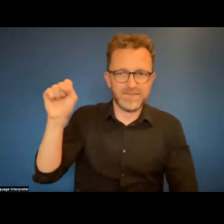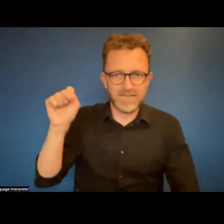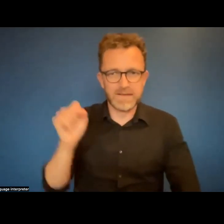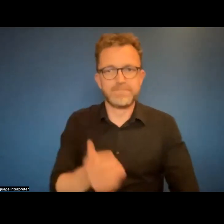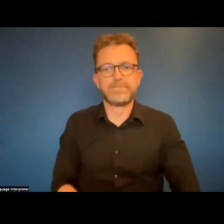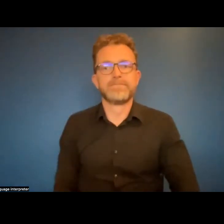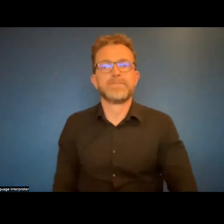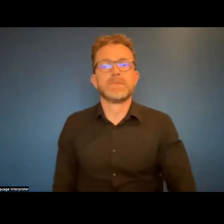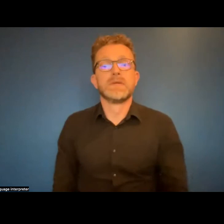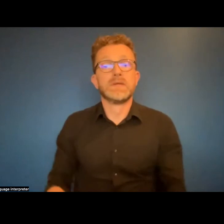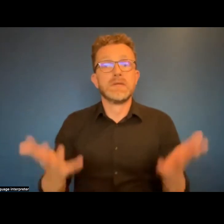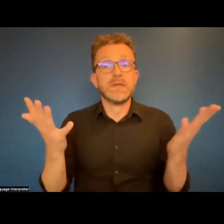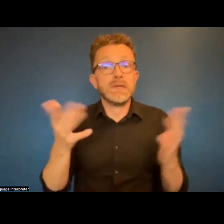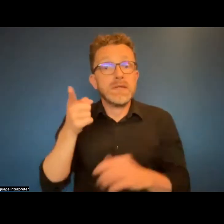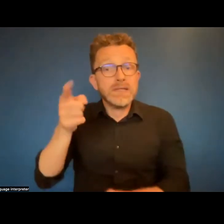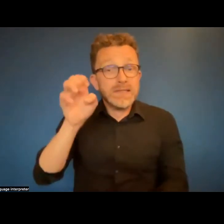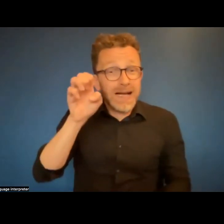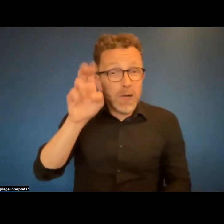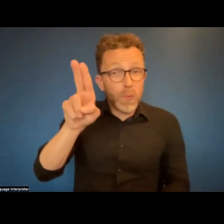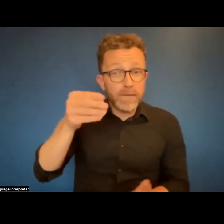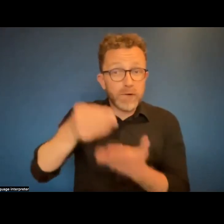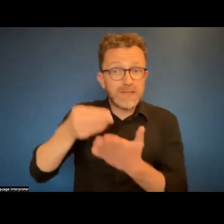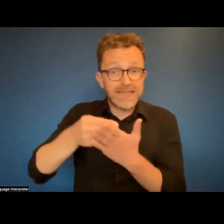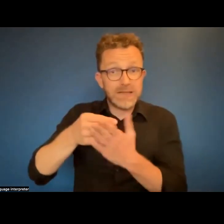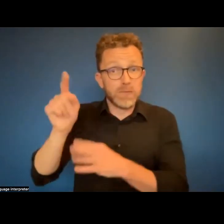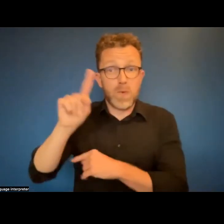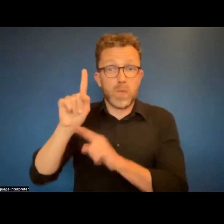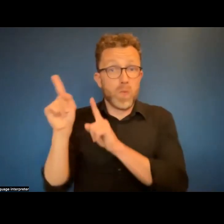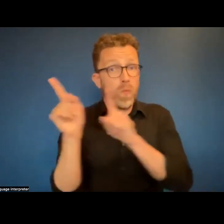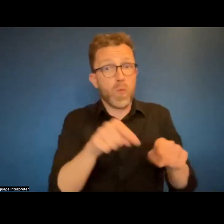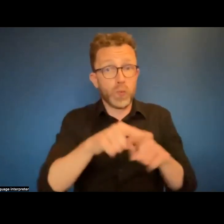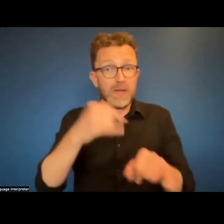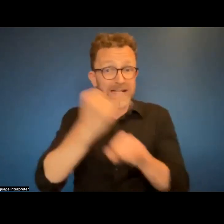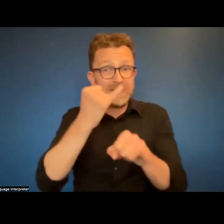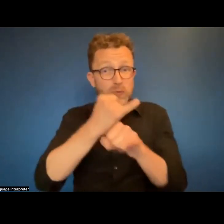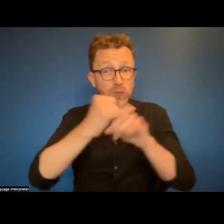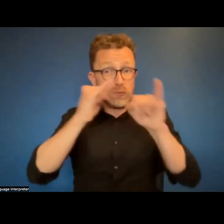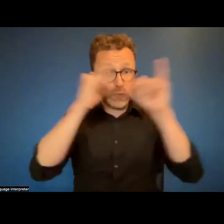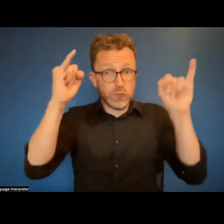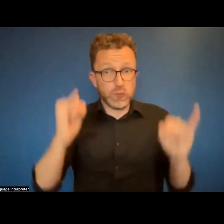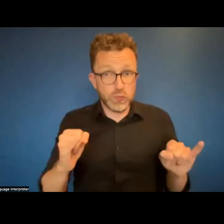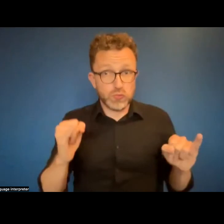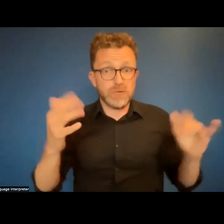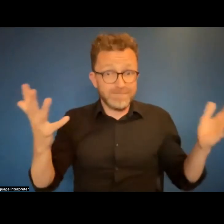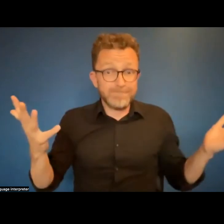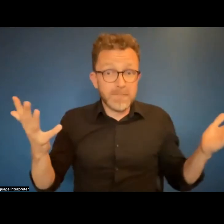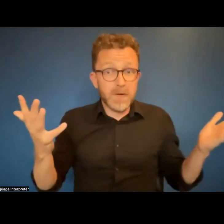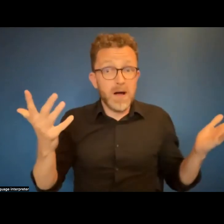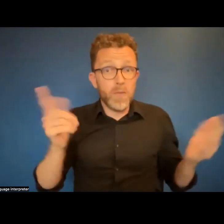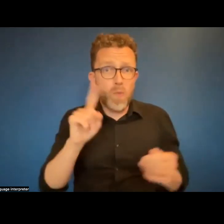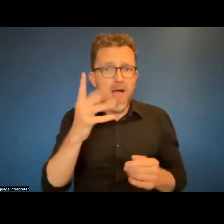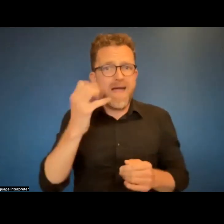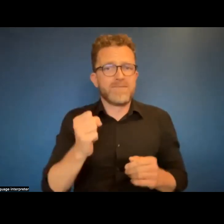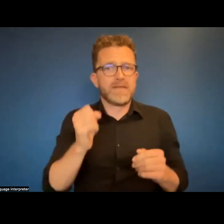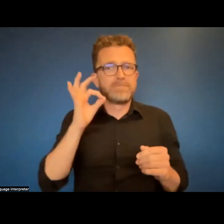no safeguards to help ensure that is the case. So